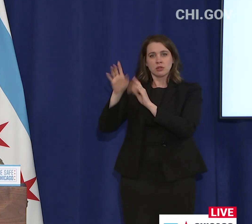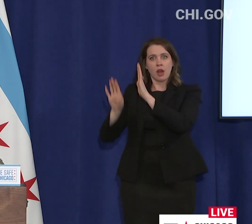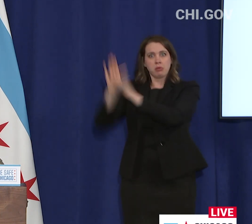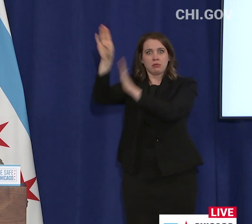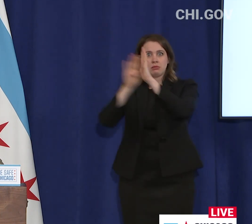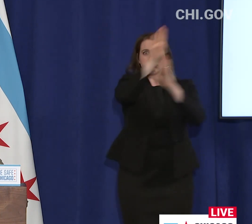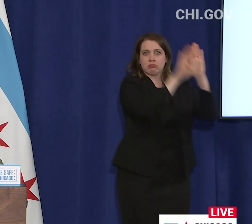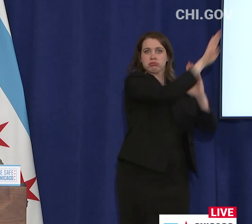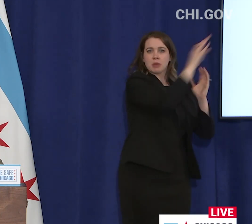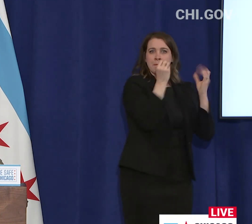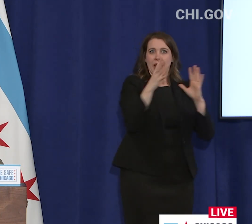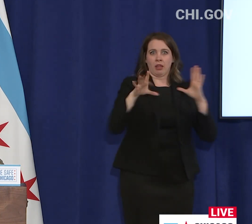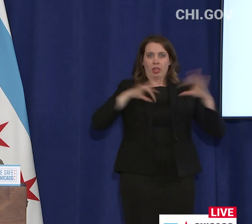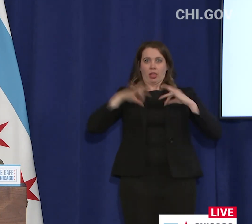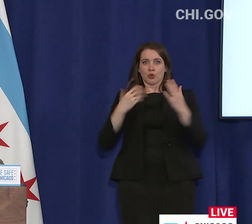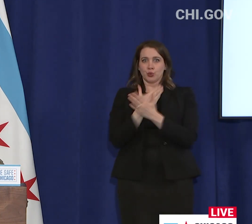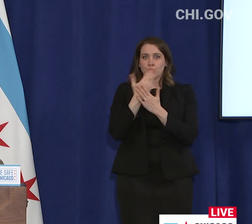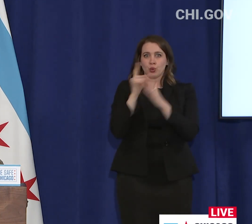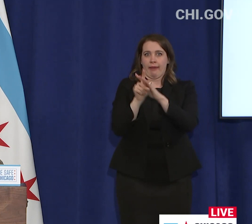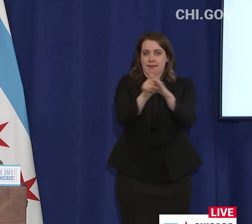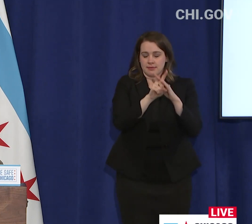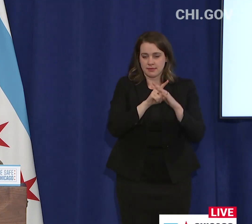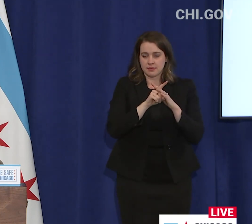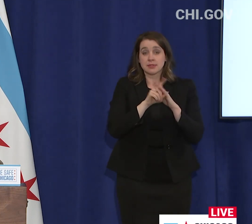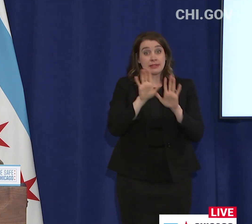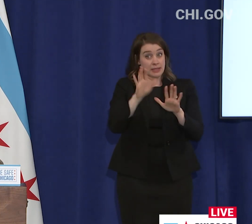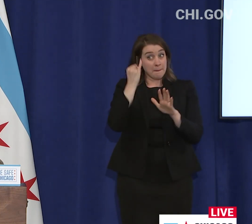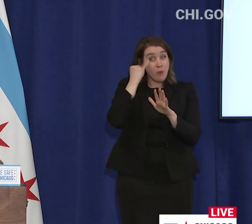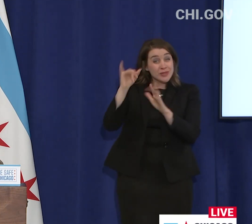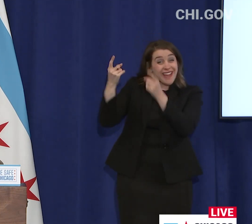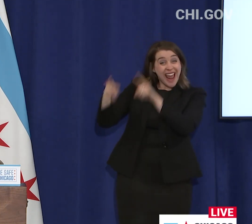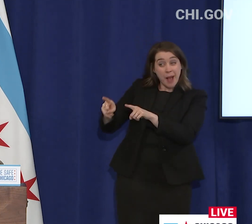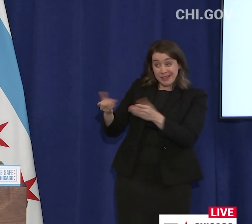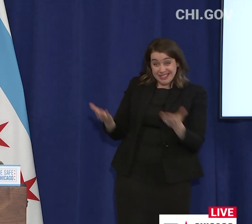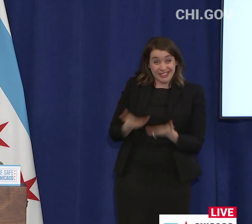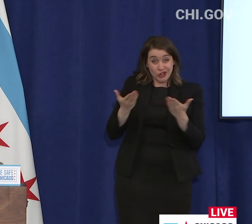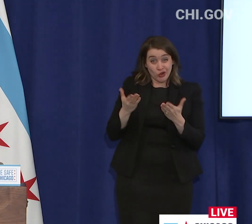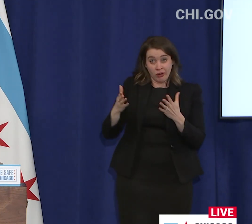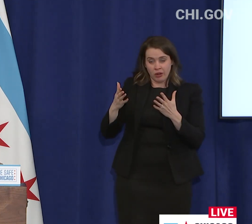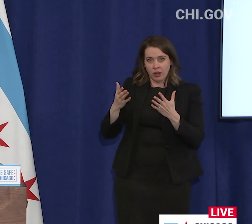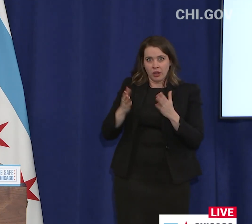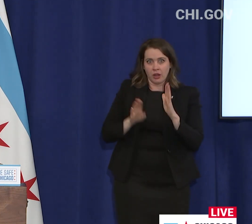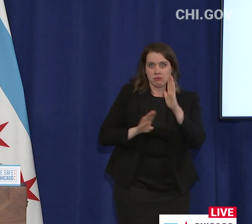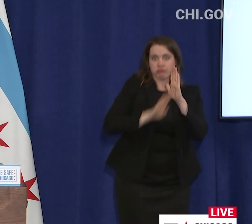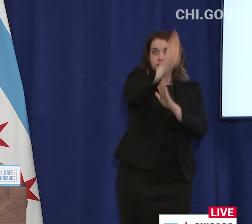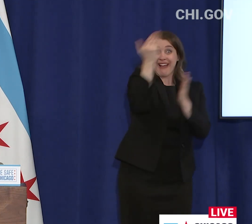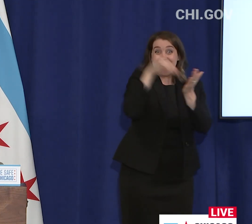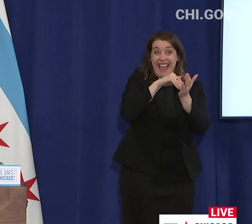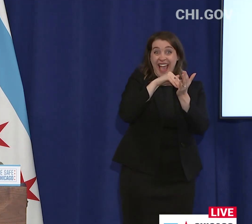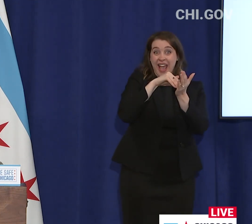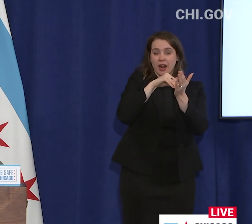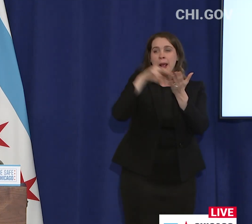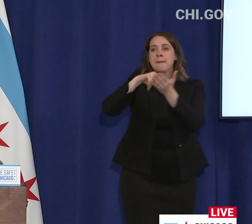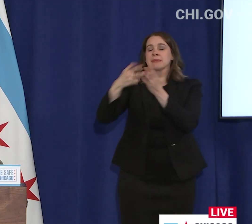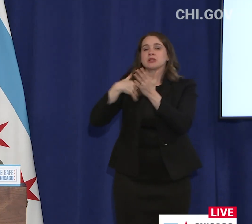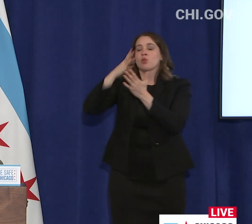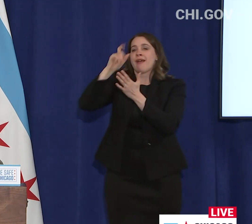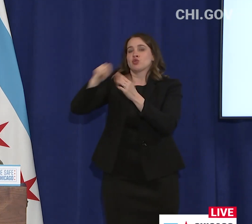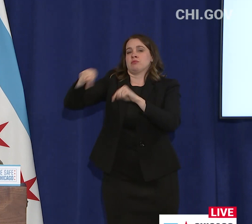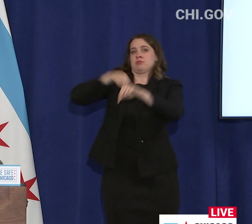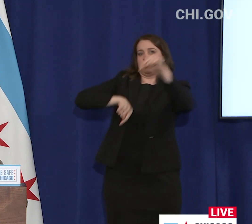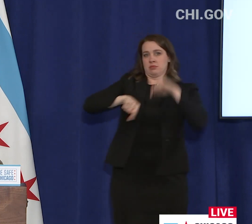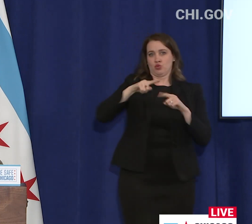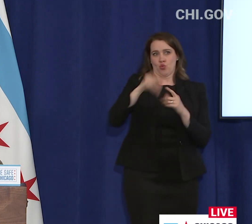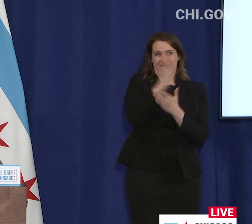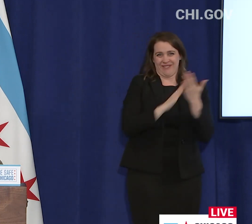will not hesitate to take the necessary steps, including moving back into phase 2 if necessary.